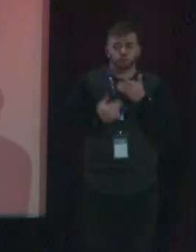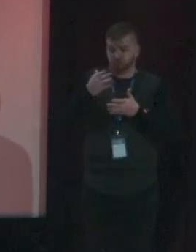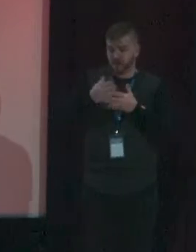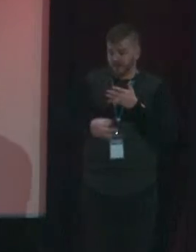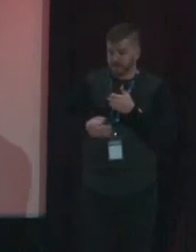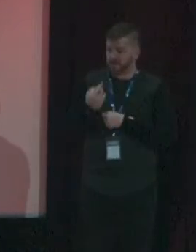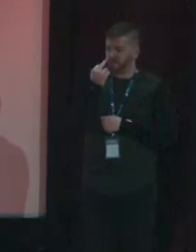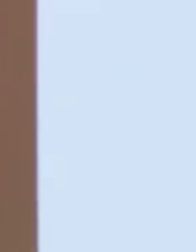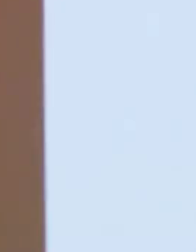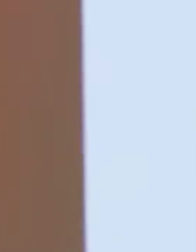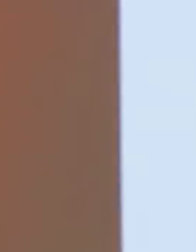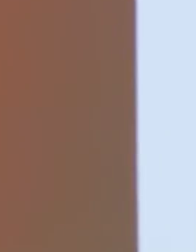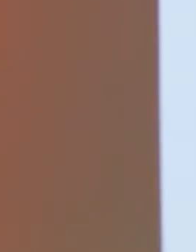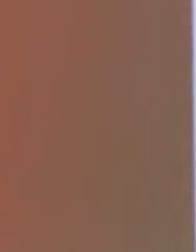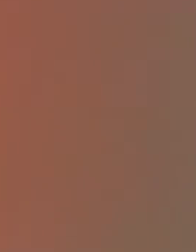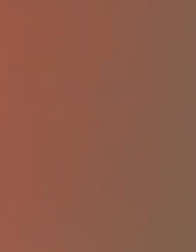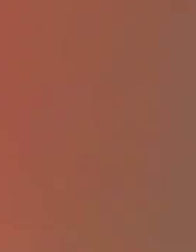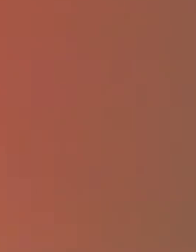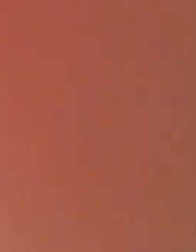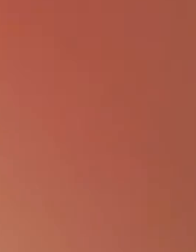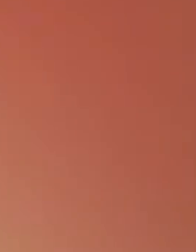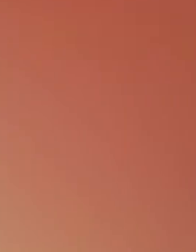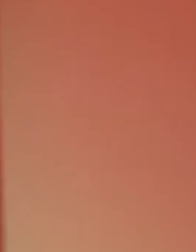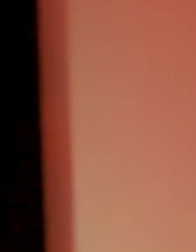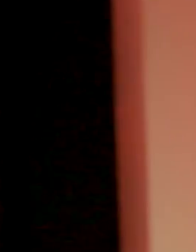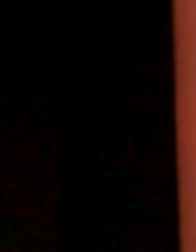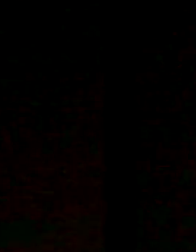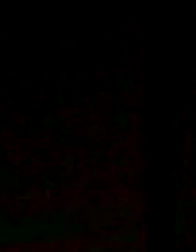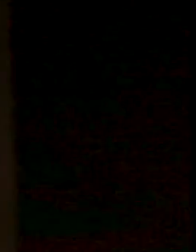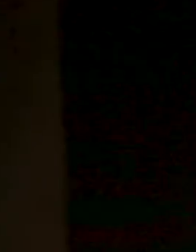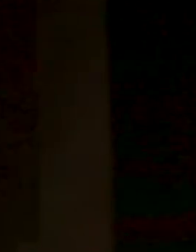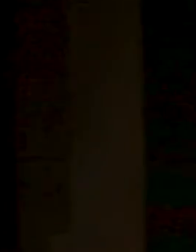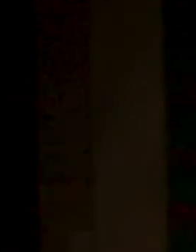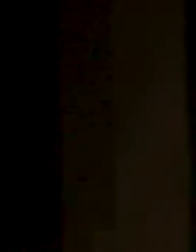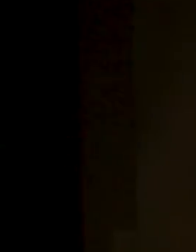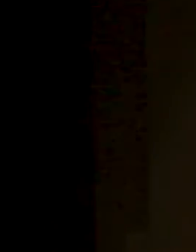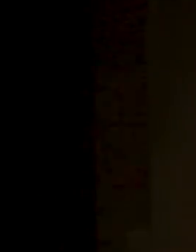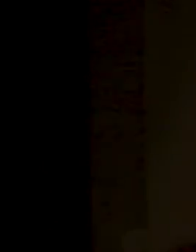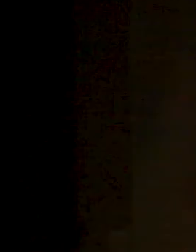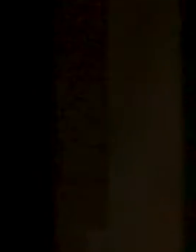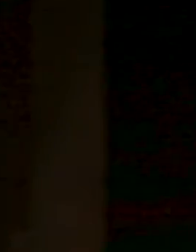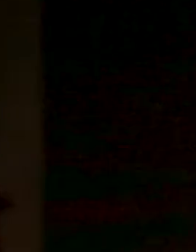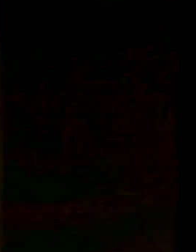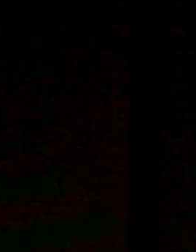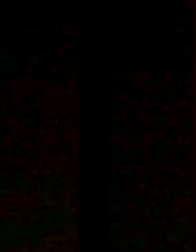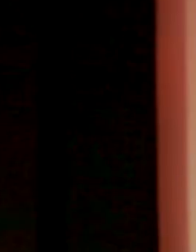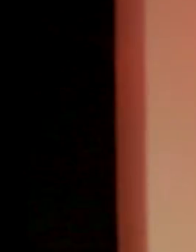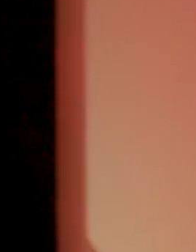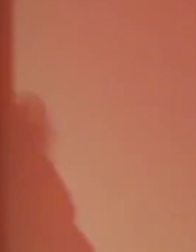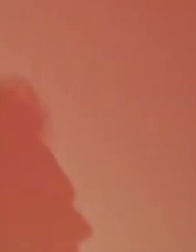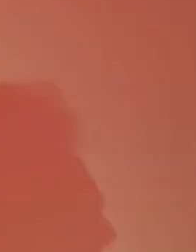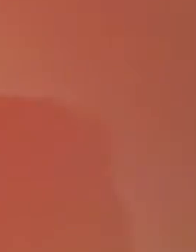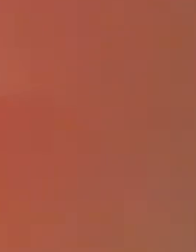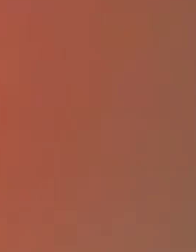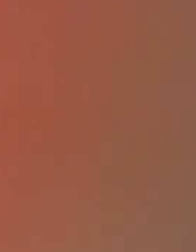the fictional elements, and get to just the crunchy game design, we can equally discard the game elements and keep the narrative systems.